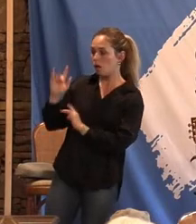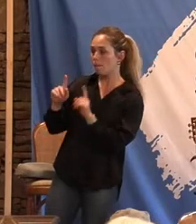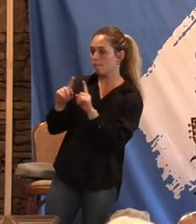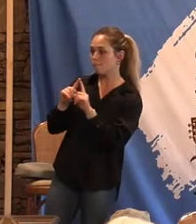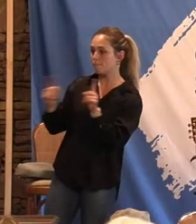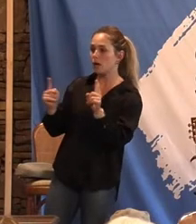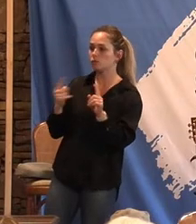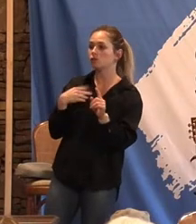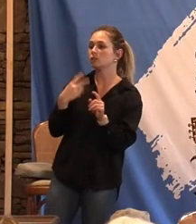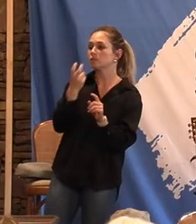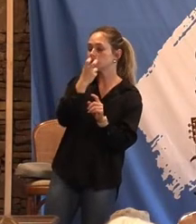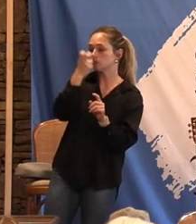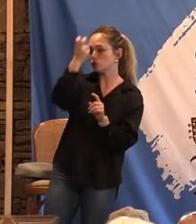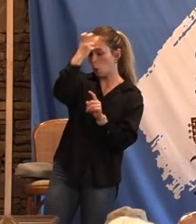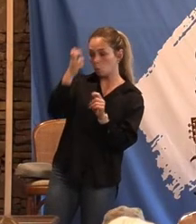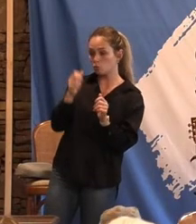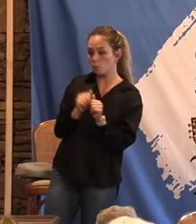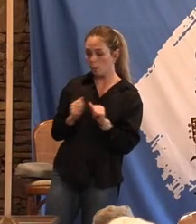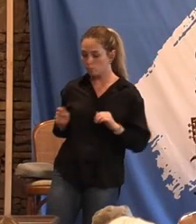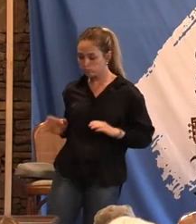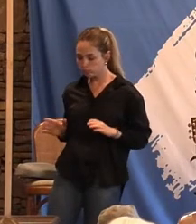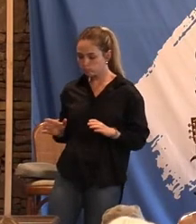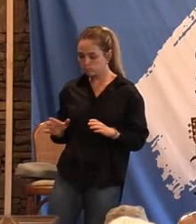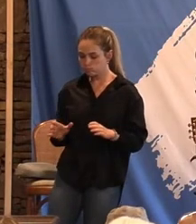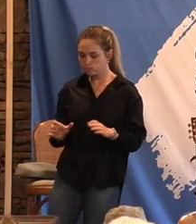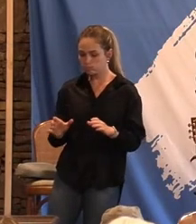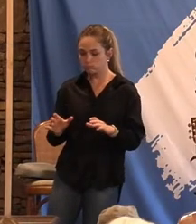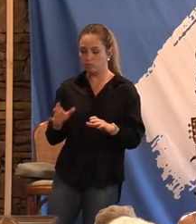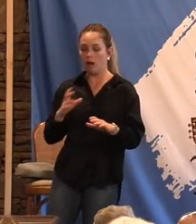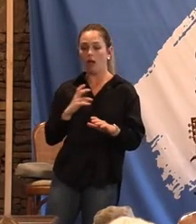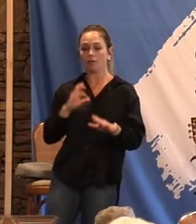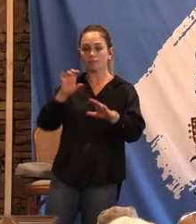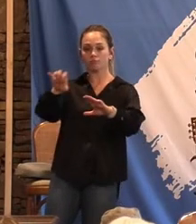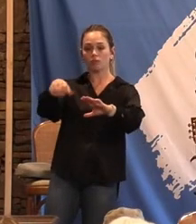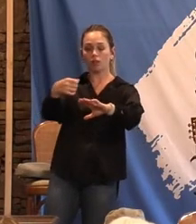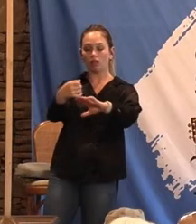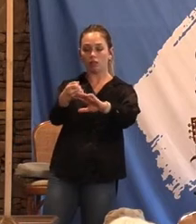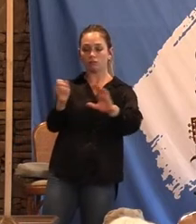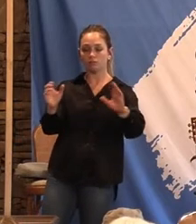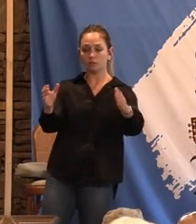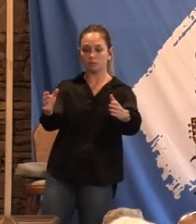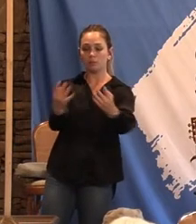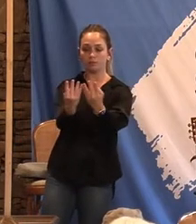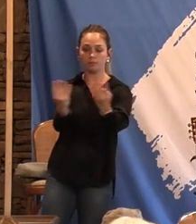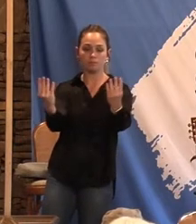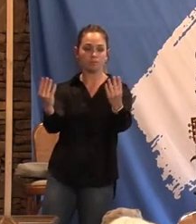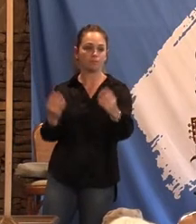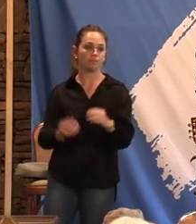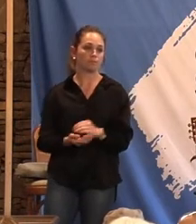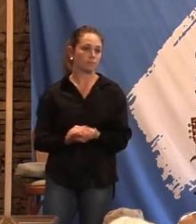his goats with him and locked them safely behind the fence.